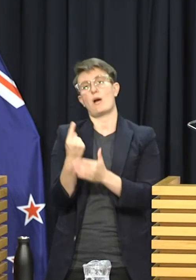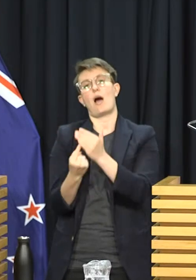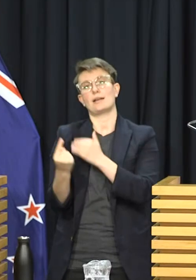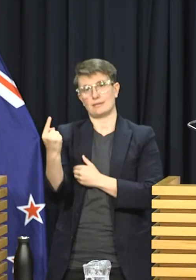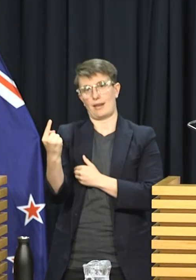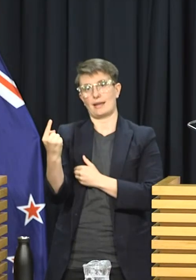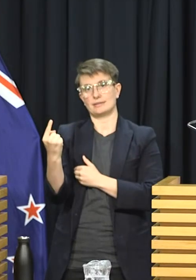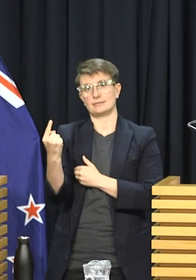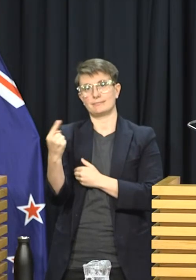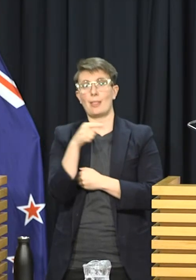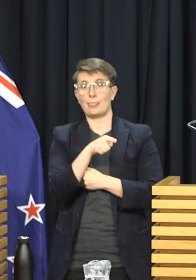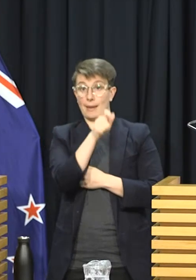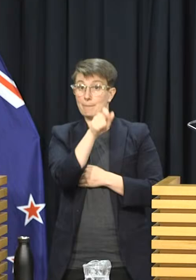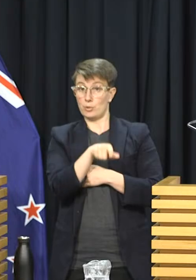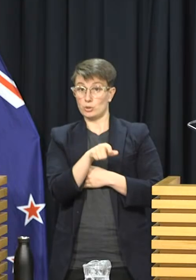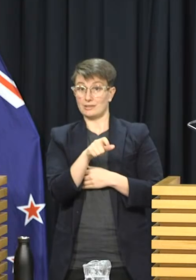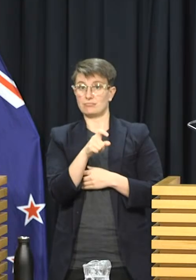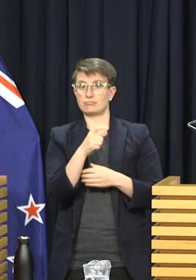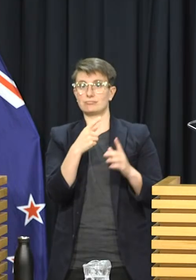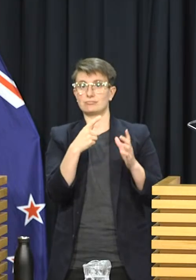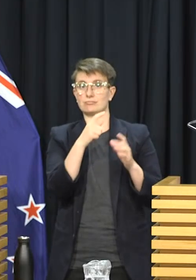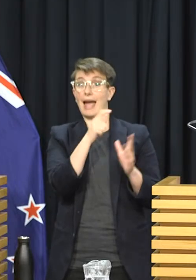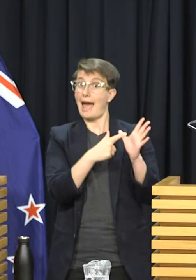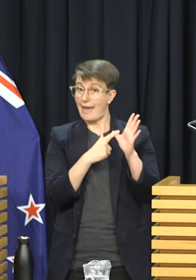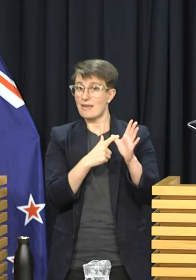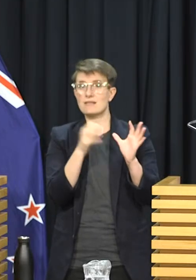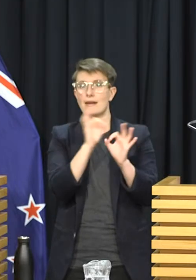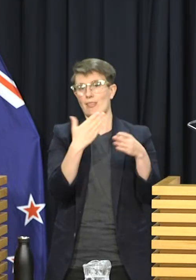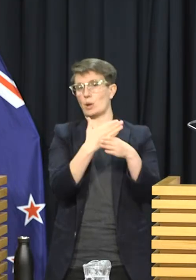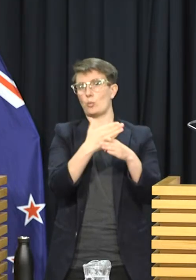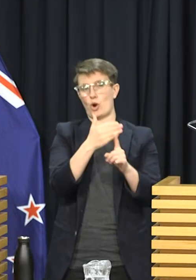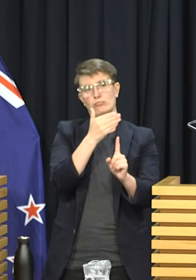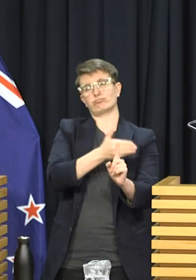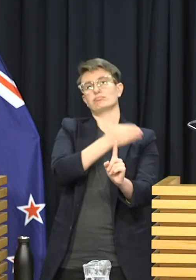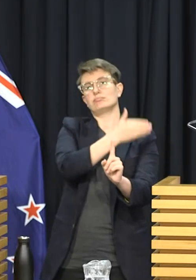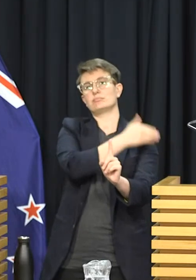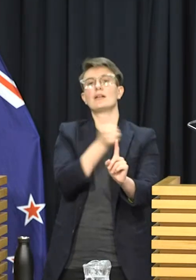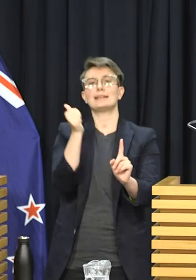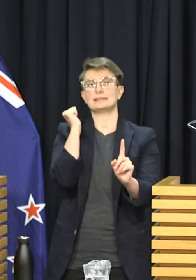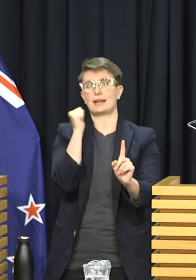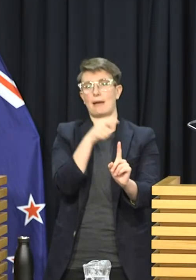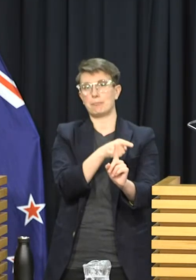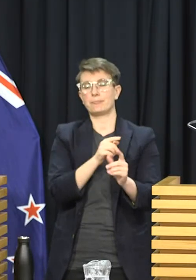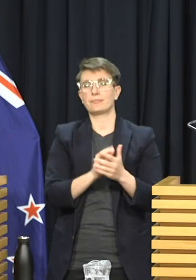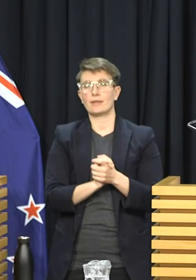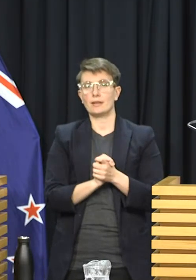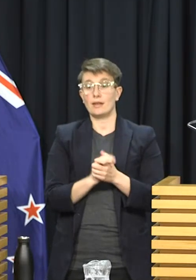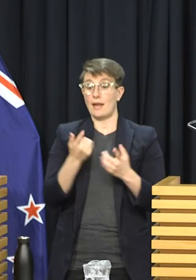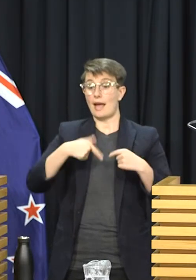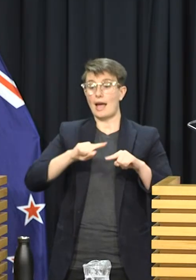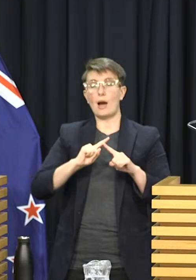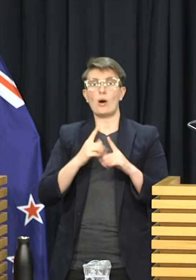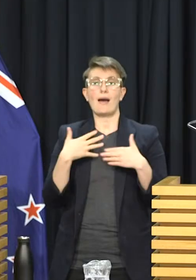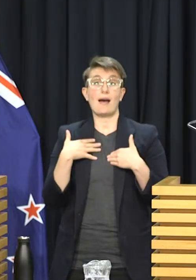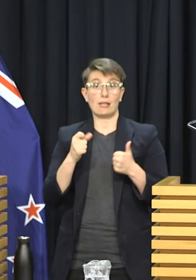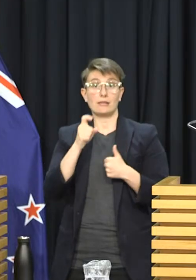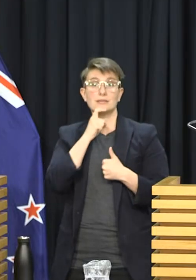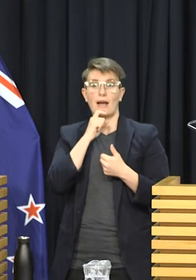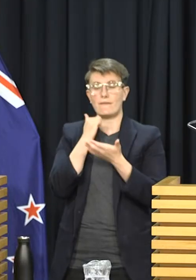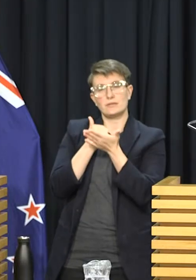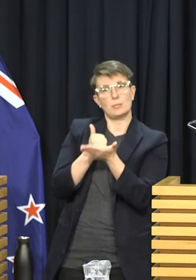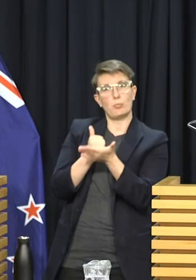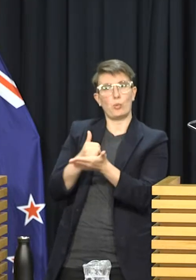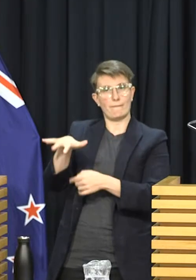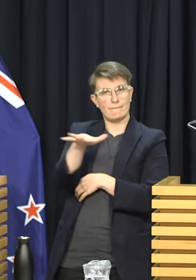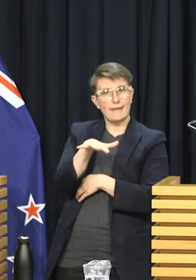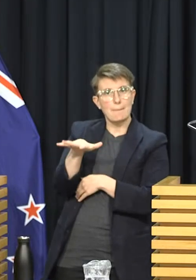3 days prior to yesterday. Auckland public health officials are supporting the family's welfare needs and are arranging